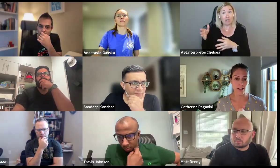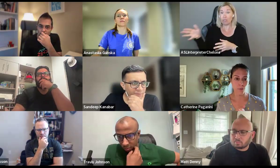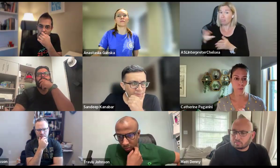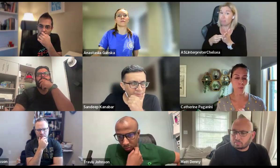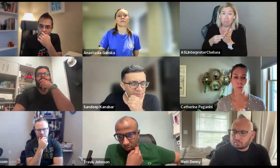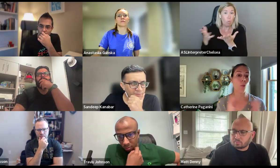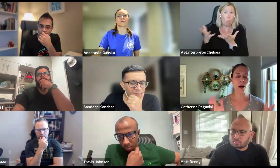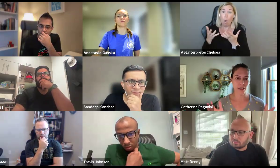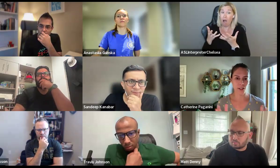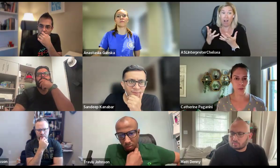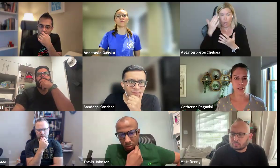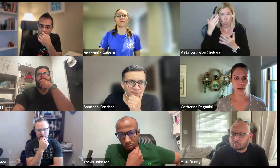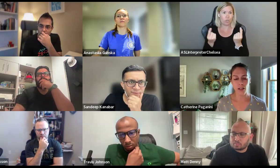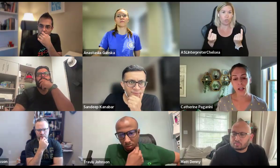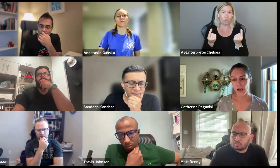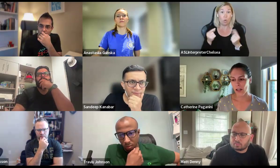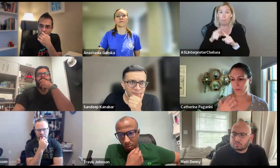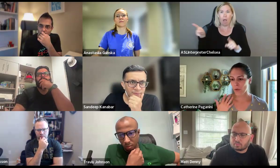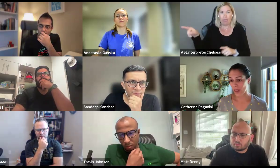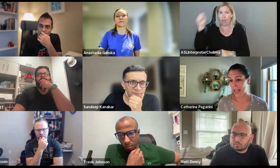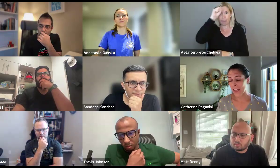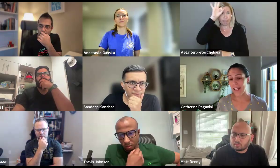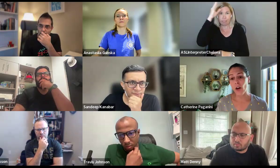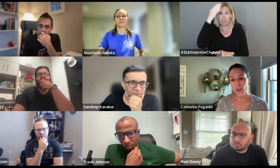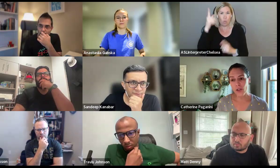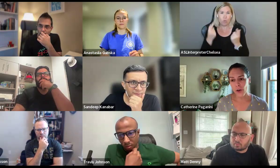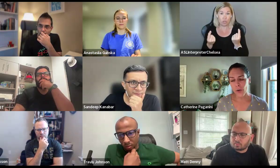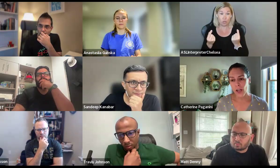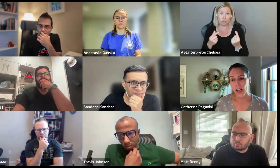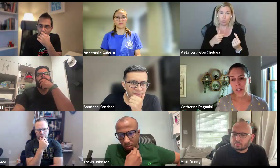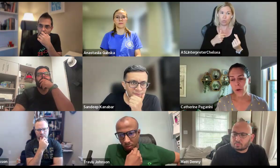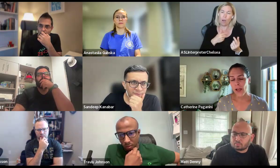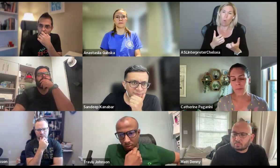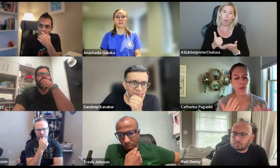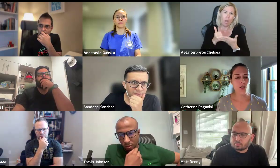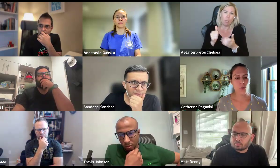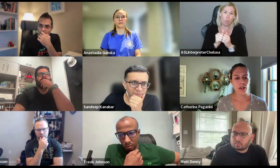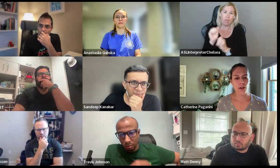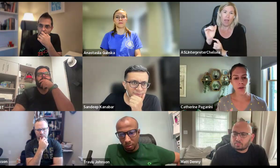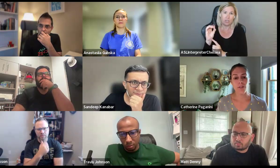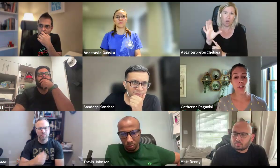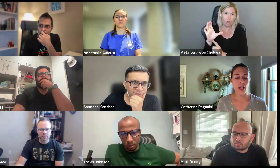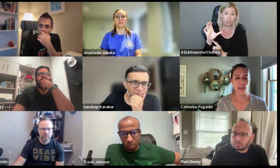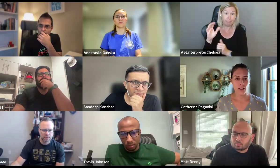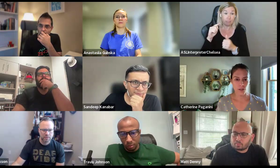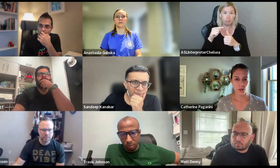that what needed to be done. So that, and then also I know, and I'm pretty sure whenever you had an